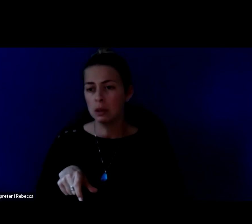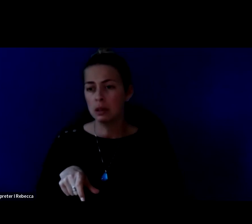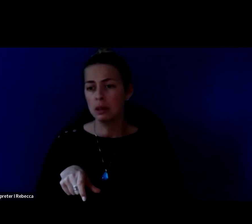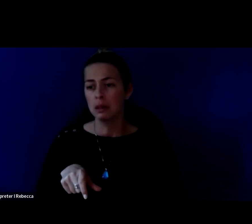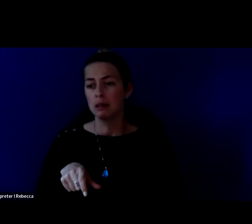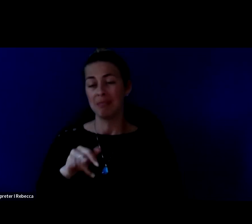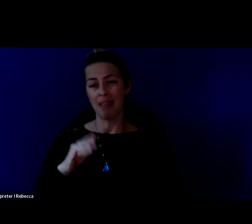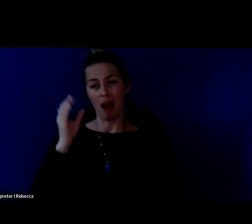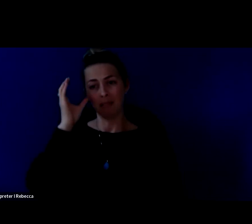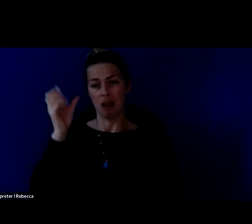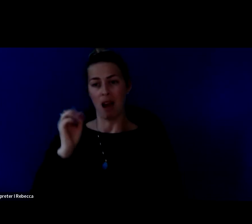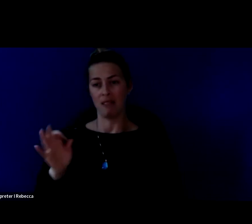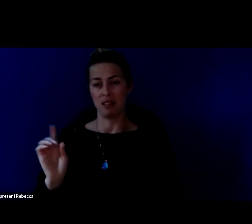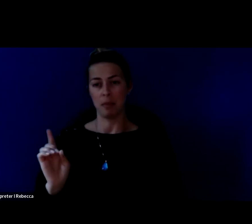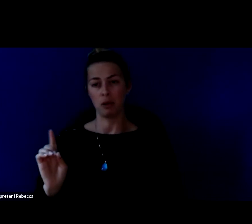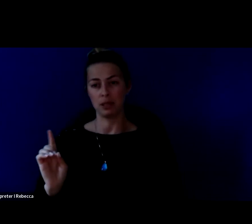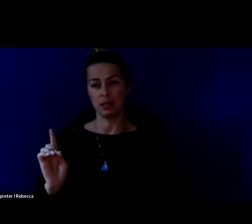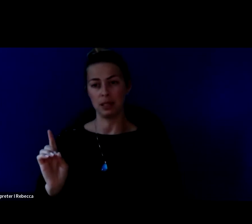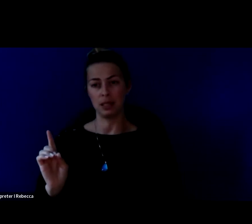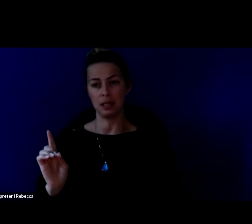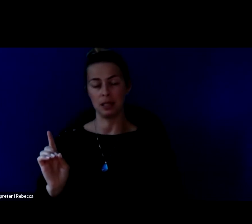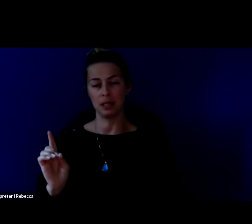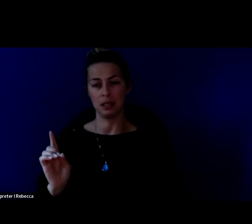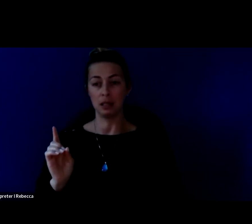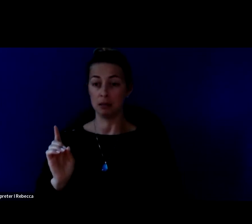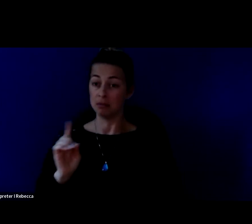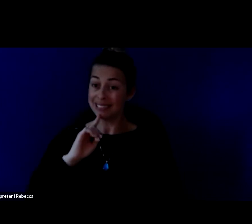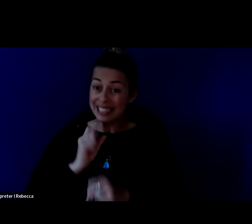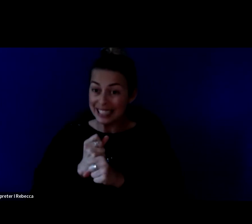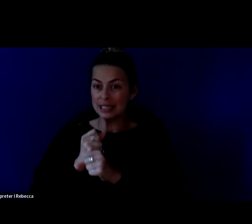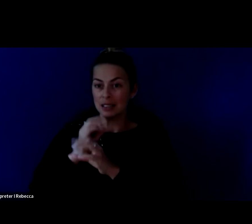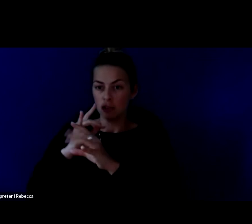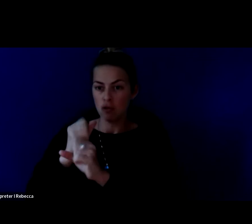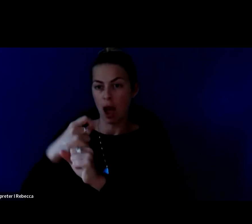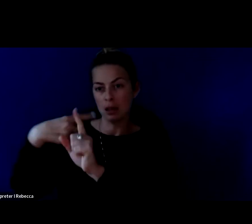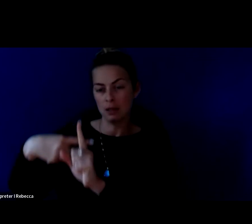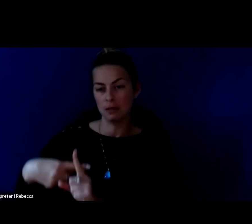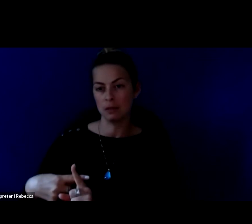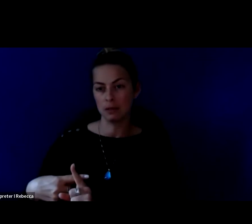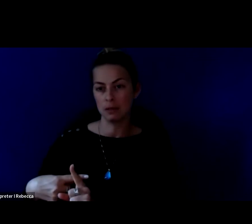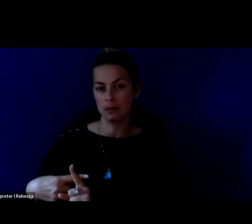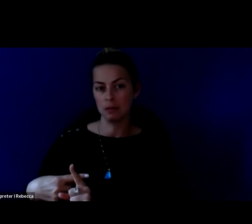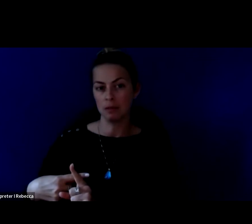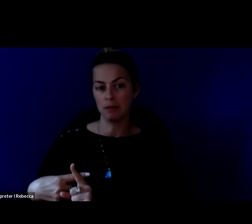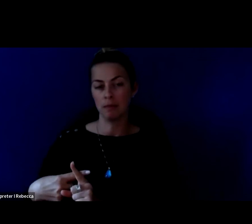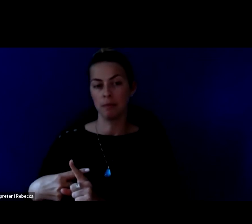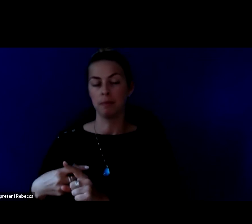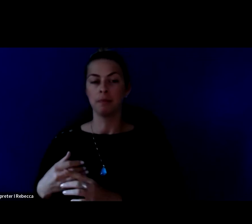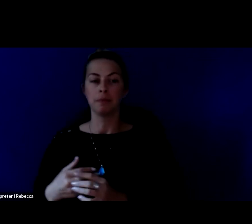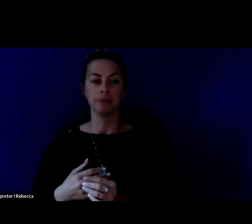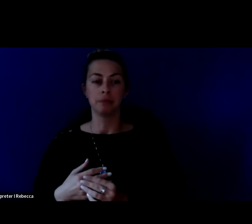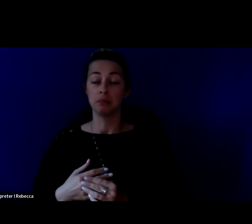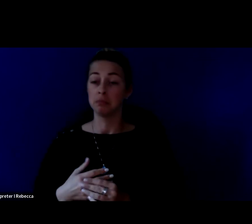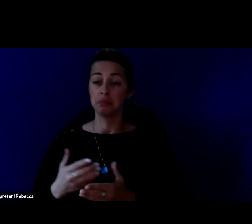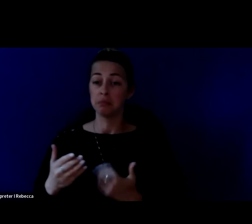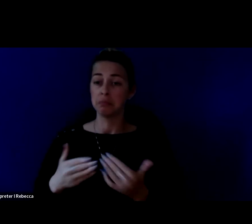idea of democracy can be attractive. If you see, wow, even in this context, people are drawn to these ideas, even when they're